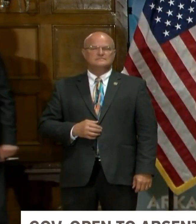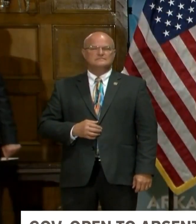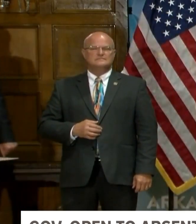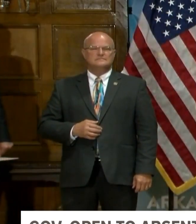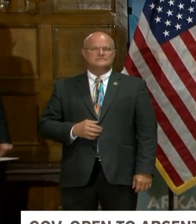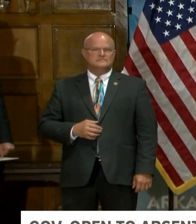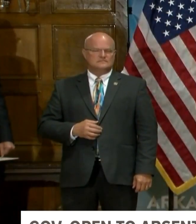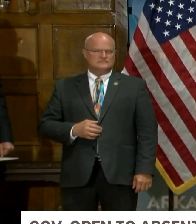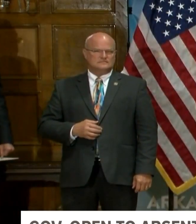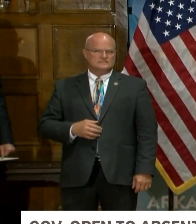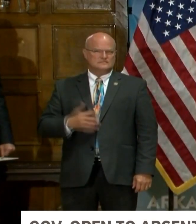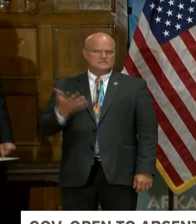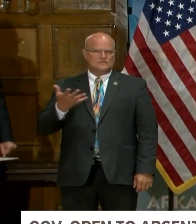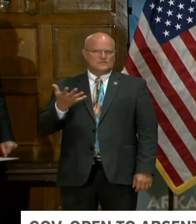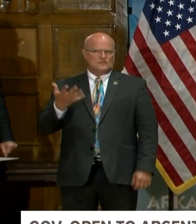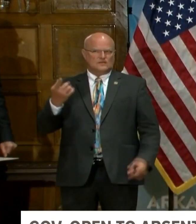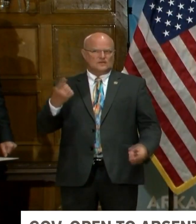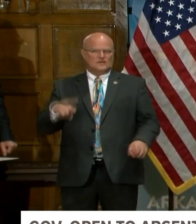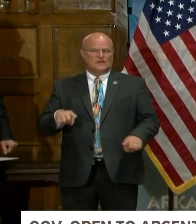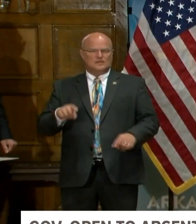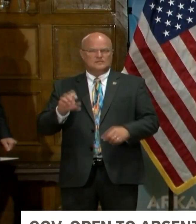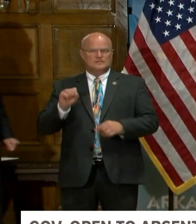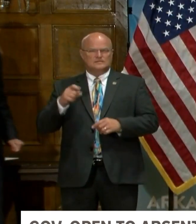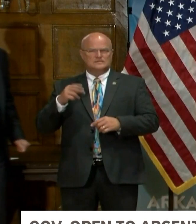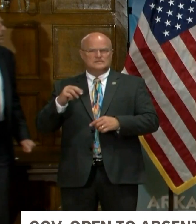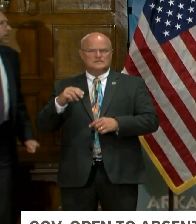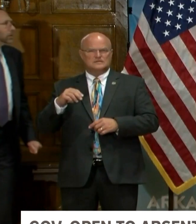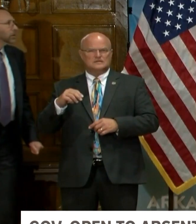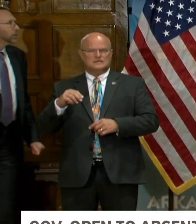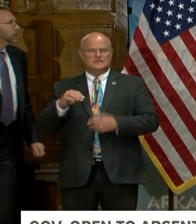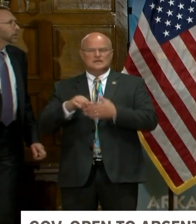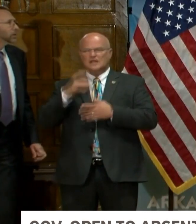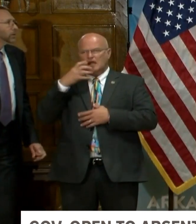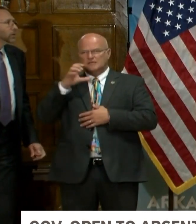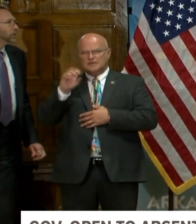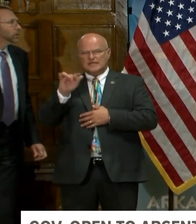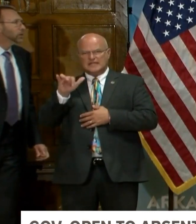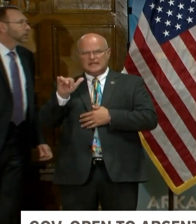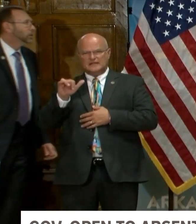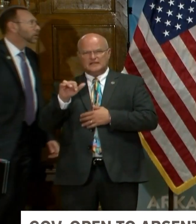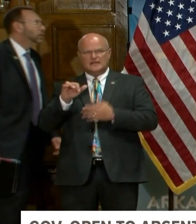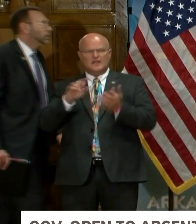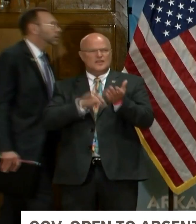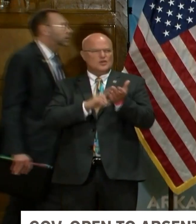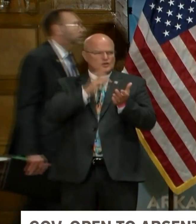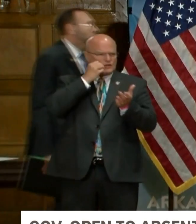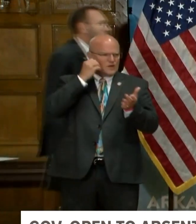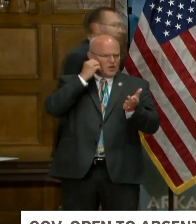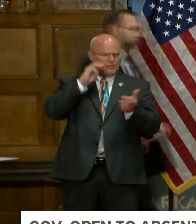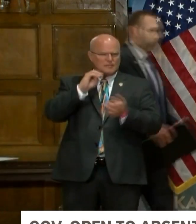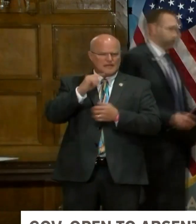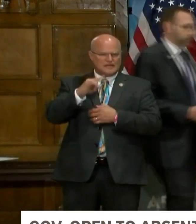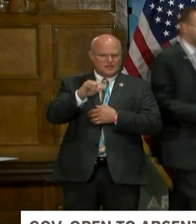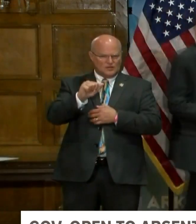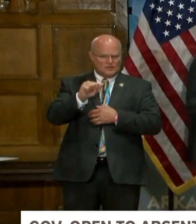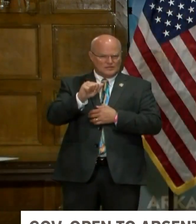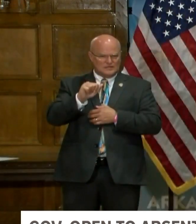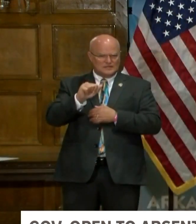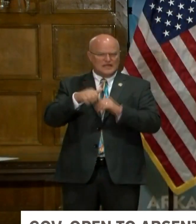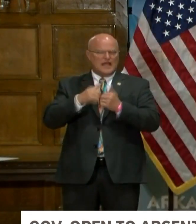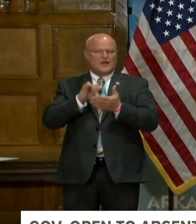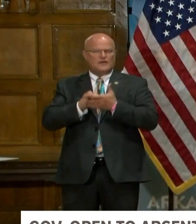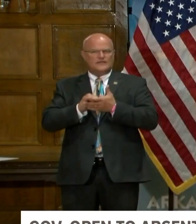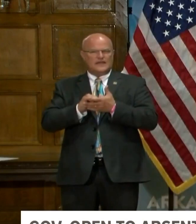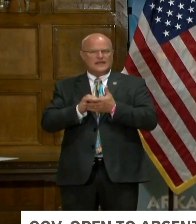is occurring at the Springs in Magnolia? That would be the nursing home in Magnolia. How